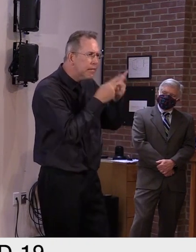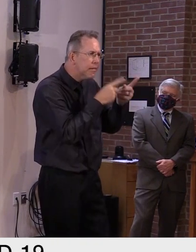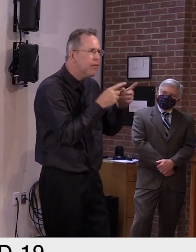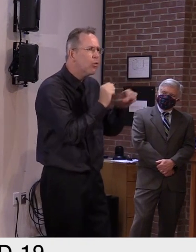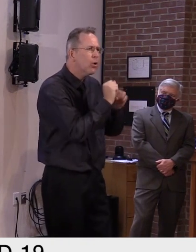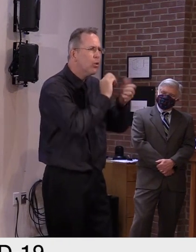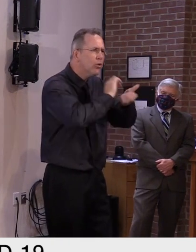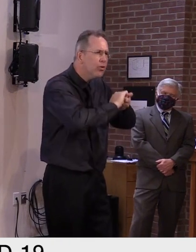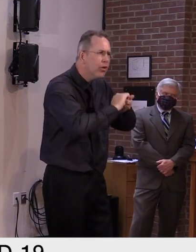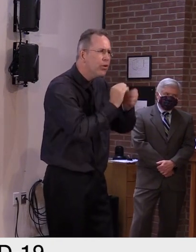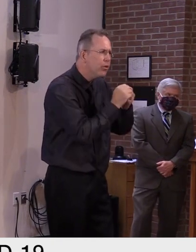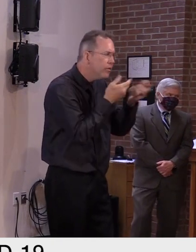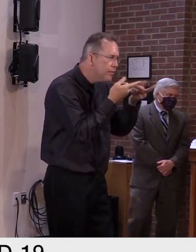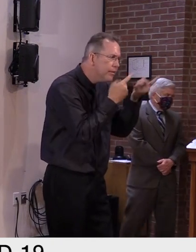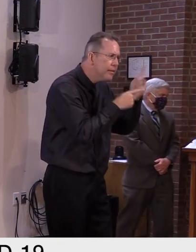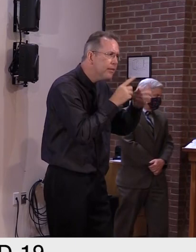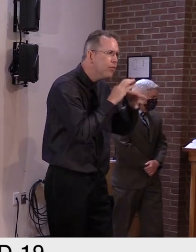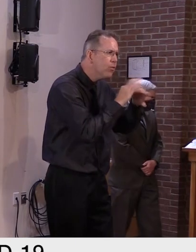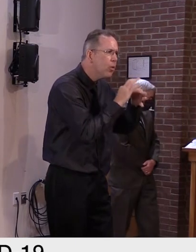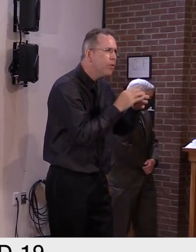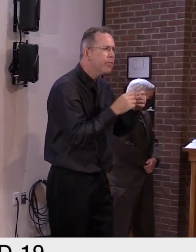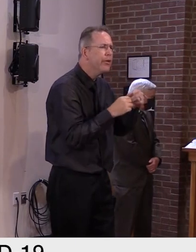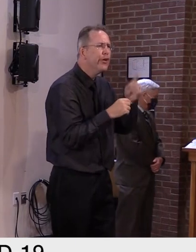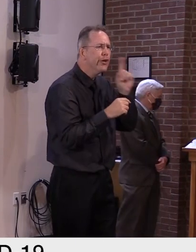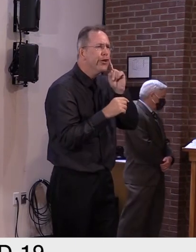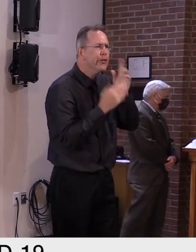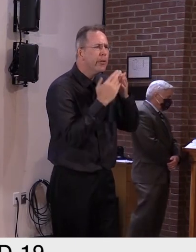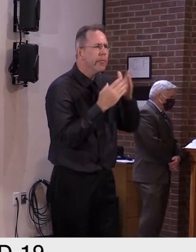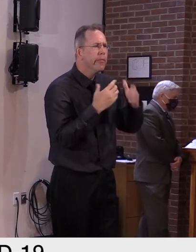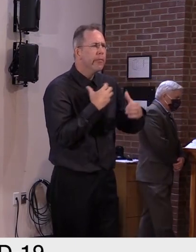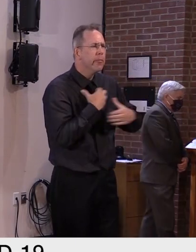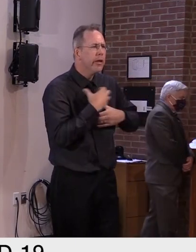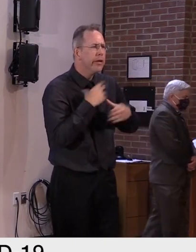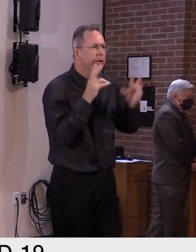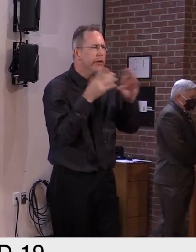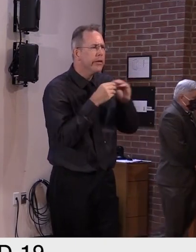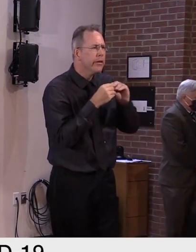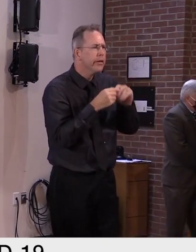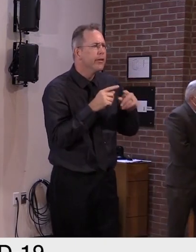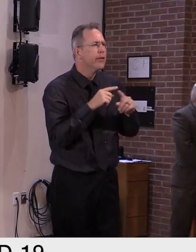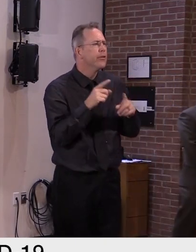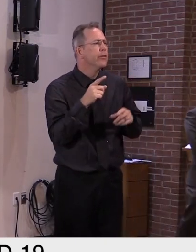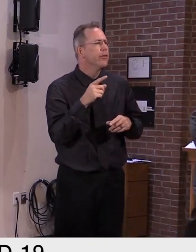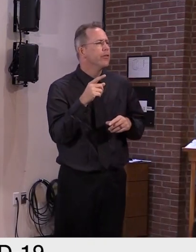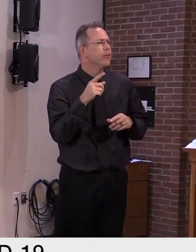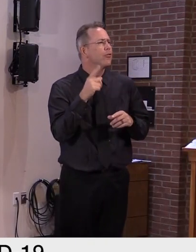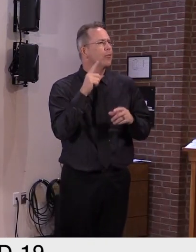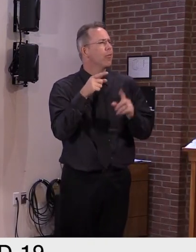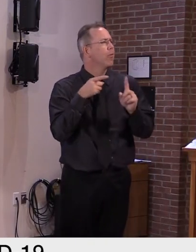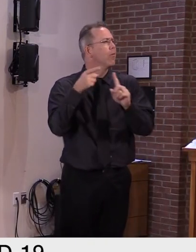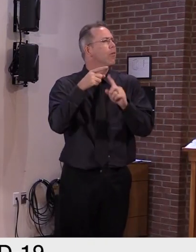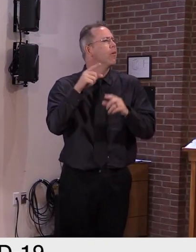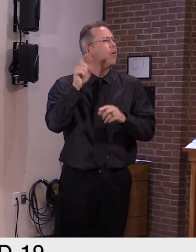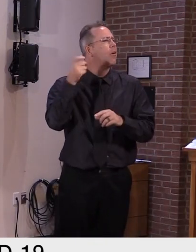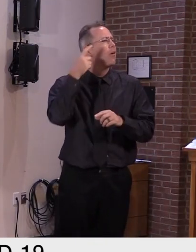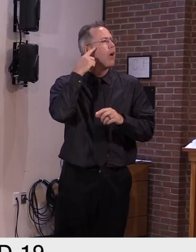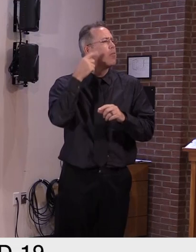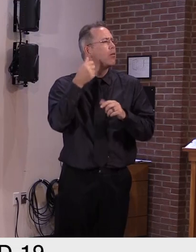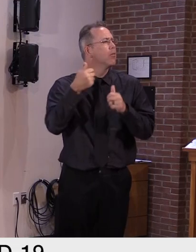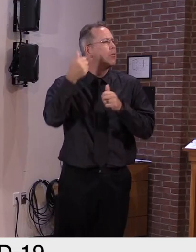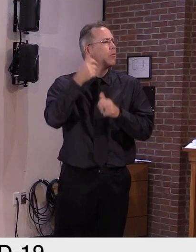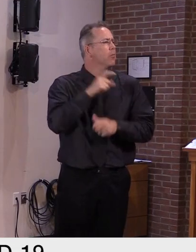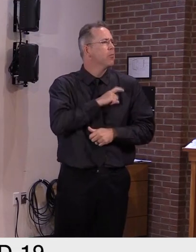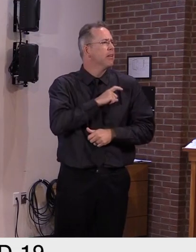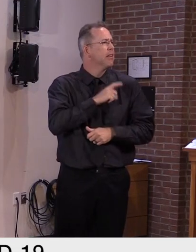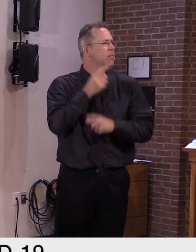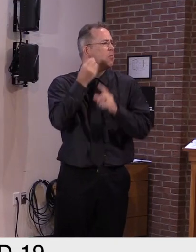in through the Capitol Police because of the legislature's involvement, quickly they have